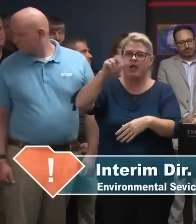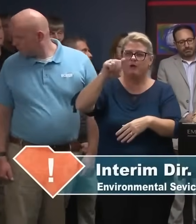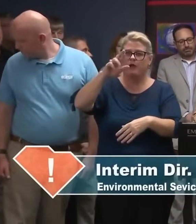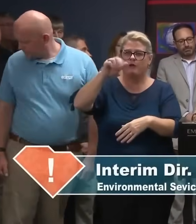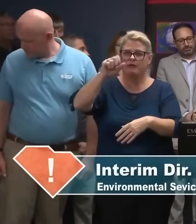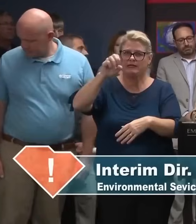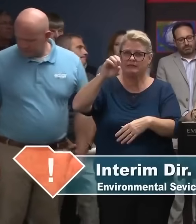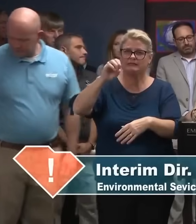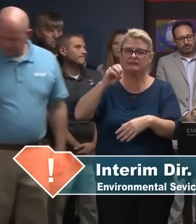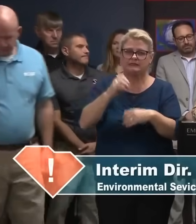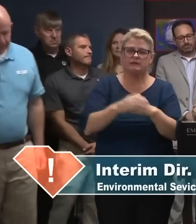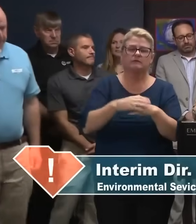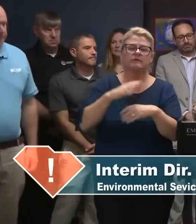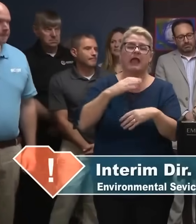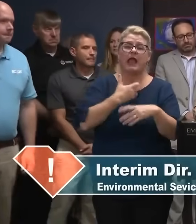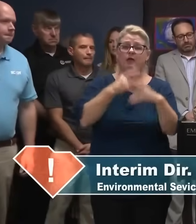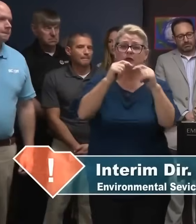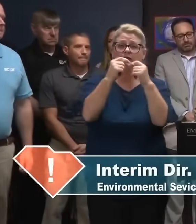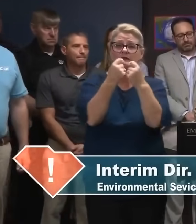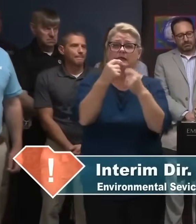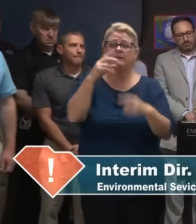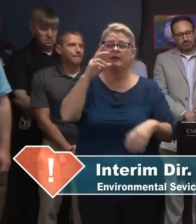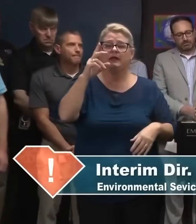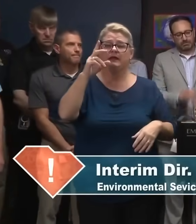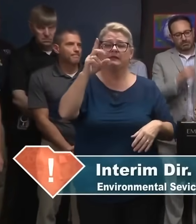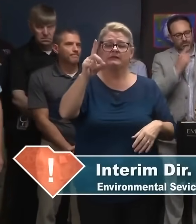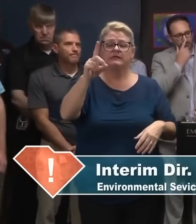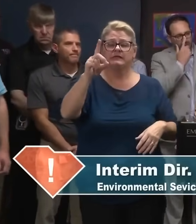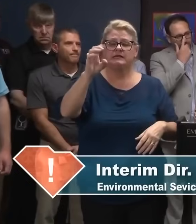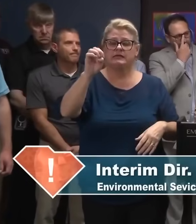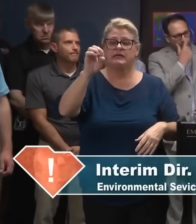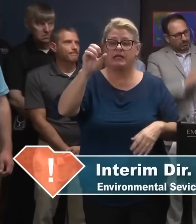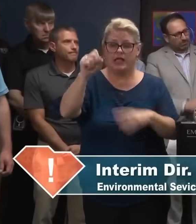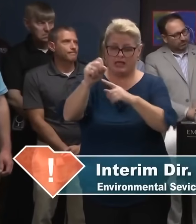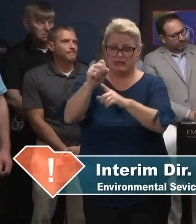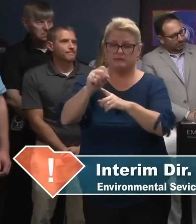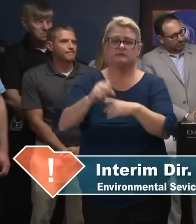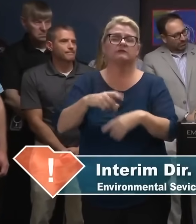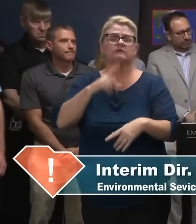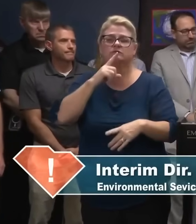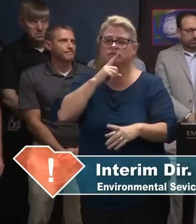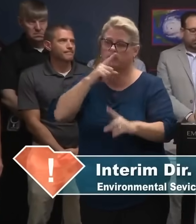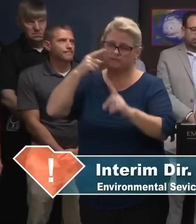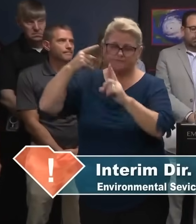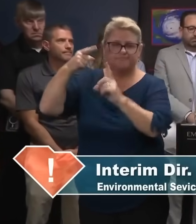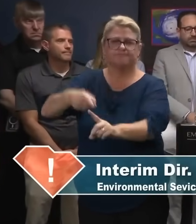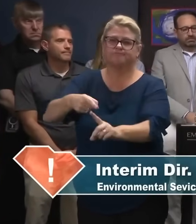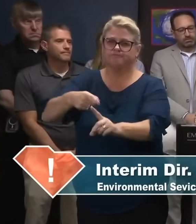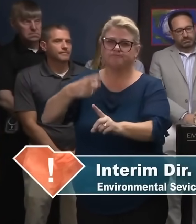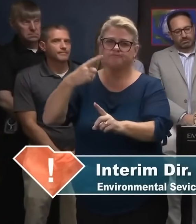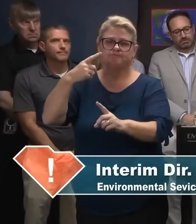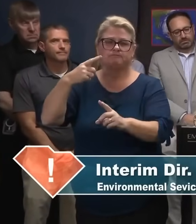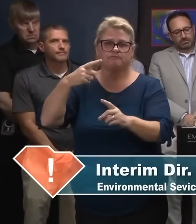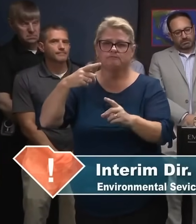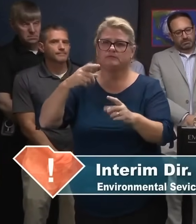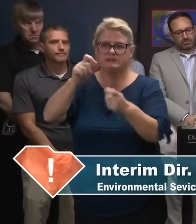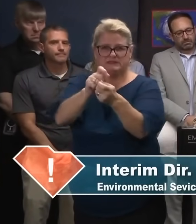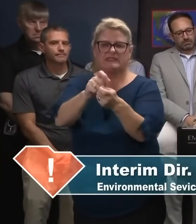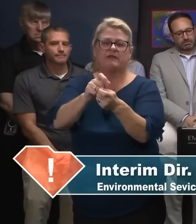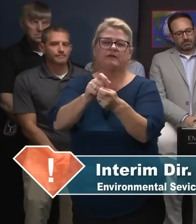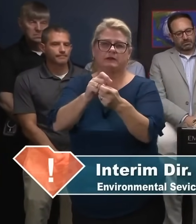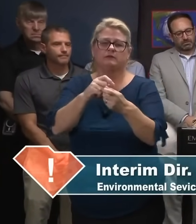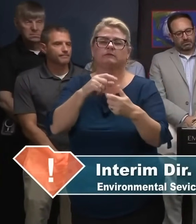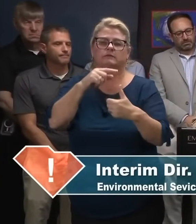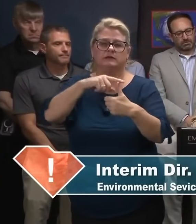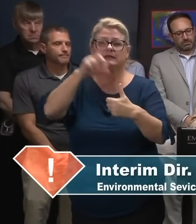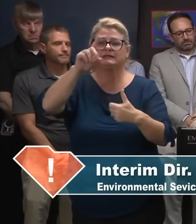Environmental Services. The team at DES have been very laser focused on the following areas of responsibility and priorities,